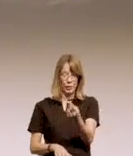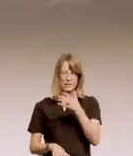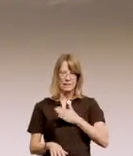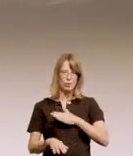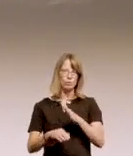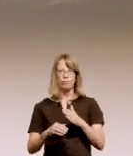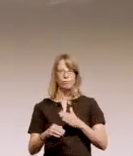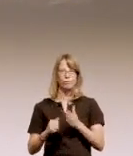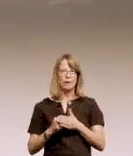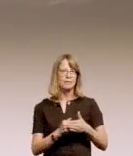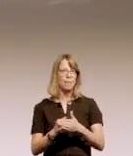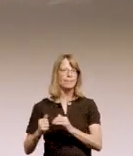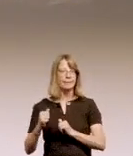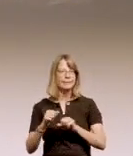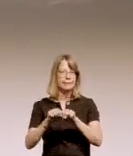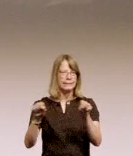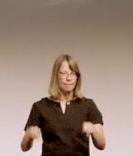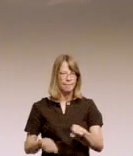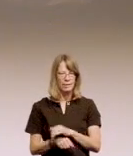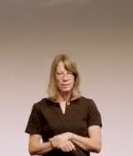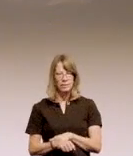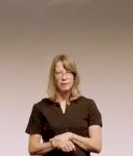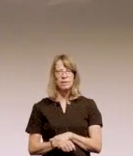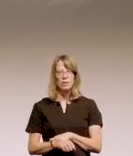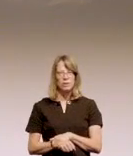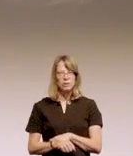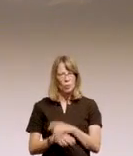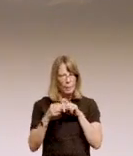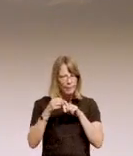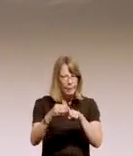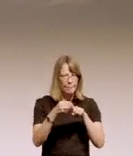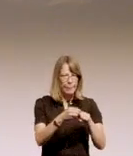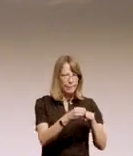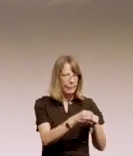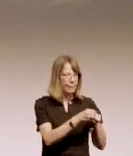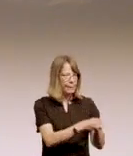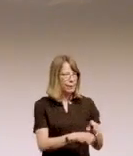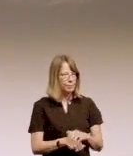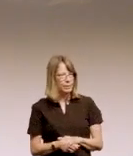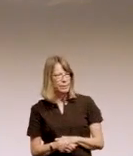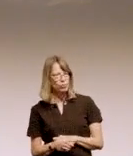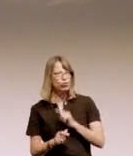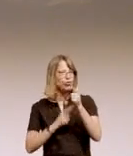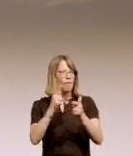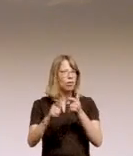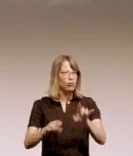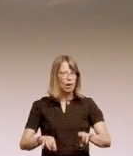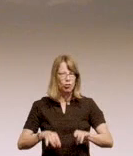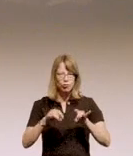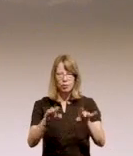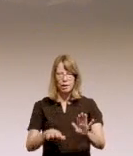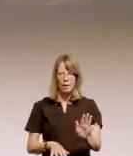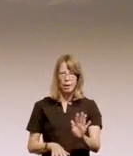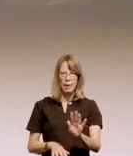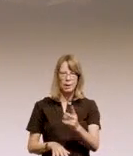problems that we're experiencing, everything that we're hearing from the participants as we go further and further up the coast of Australia, only about 2 in 40 of them